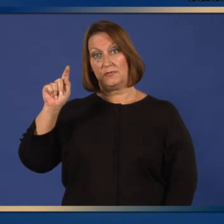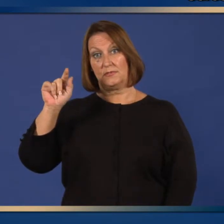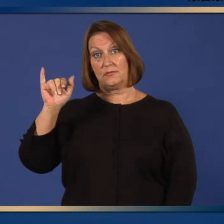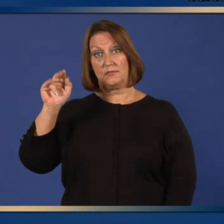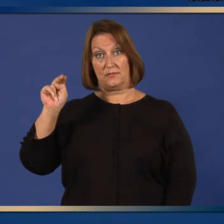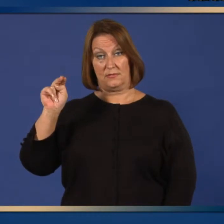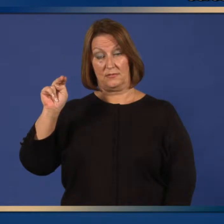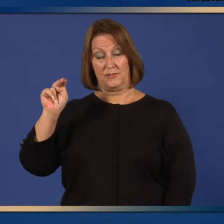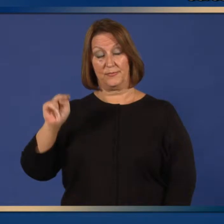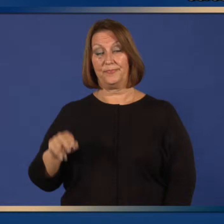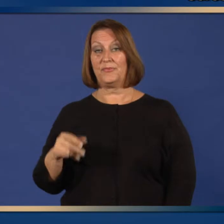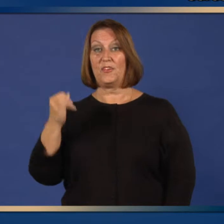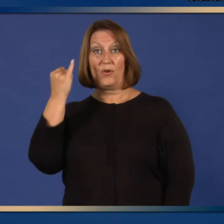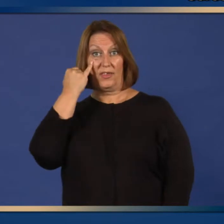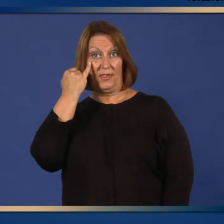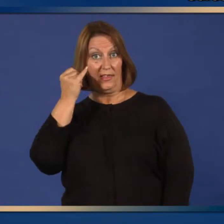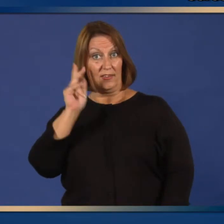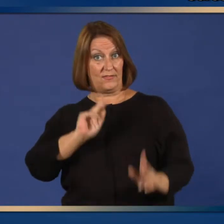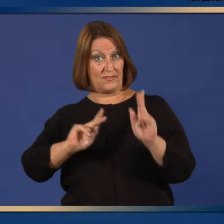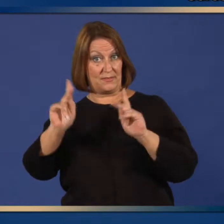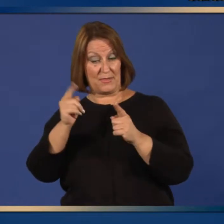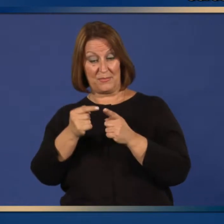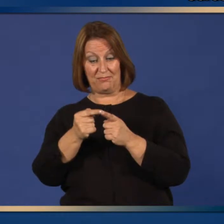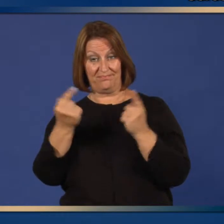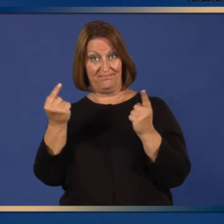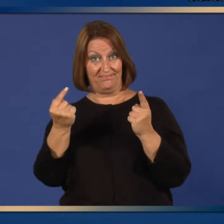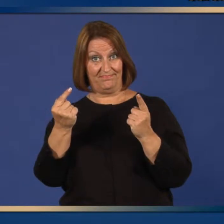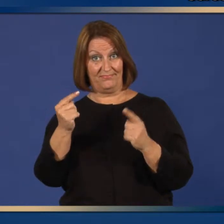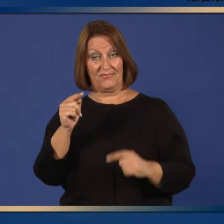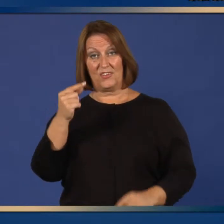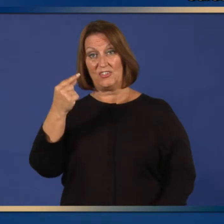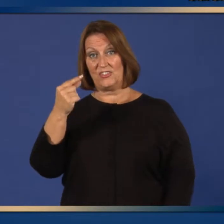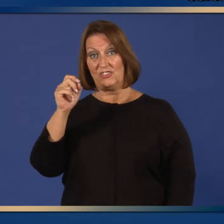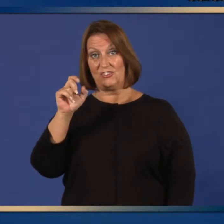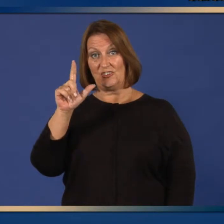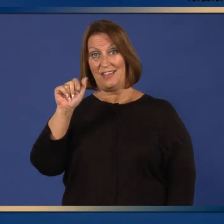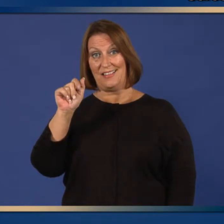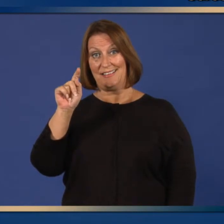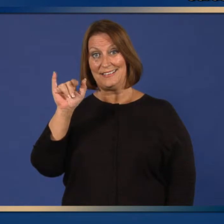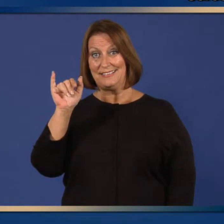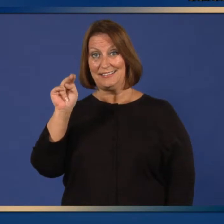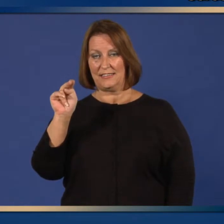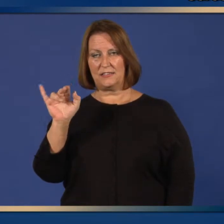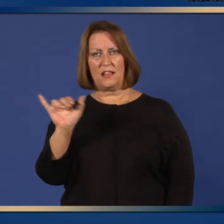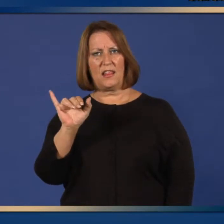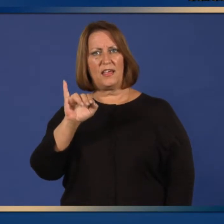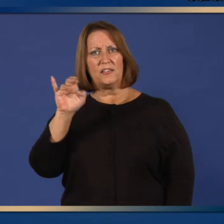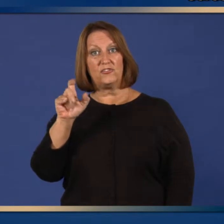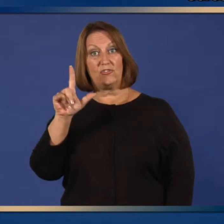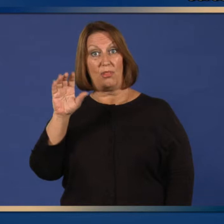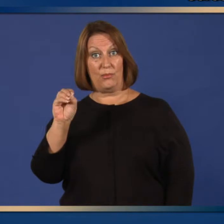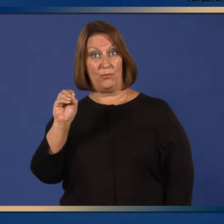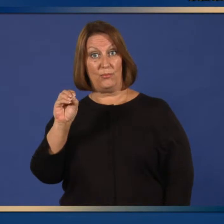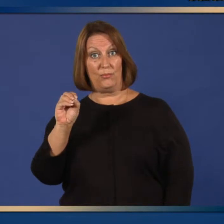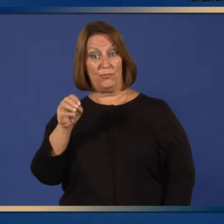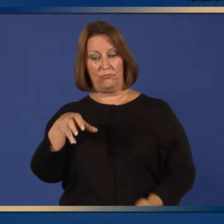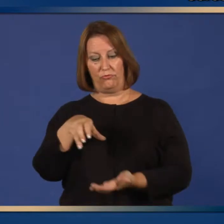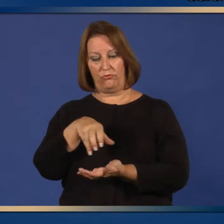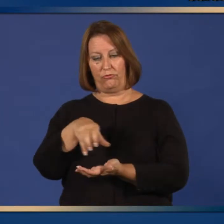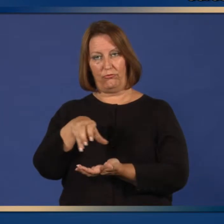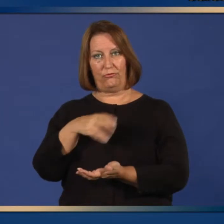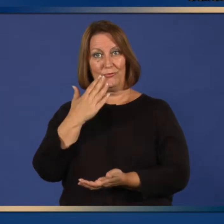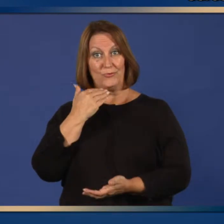stabilizer. Therefore, a history of anaphylactic reaction to gelatin is a contraindication.